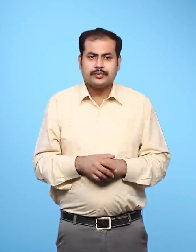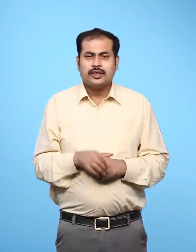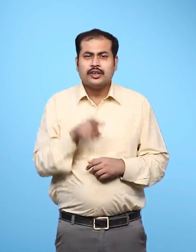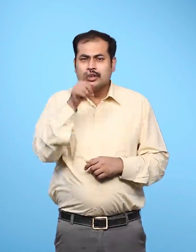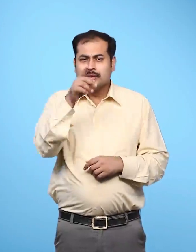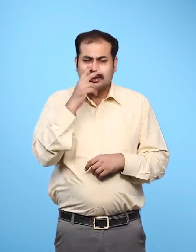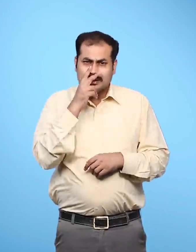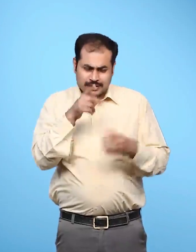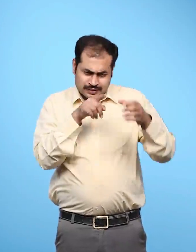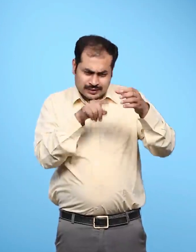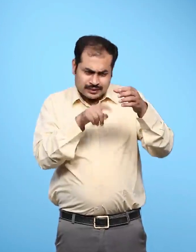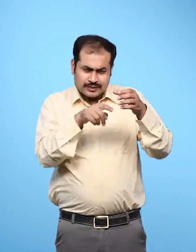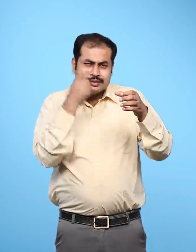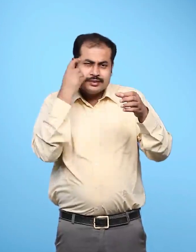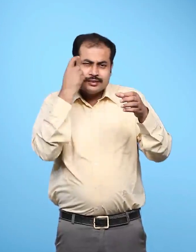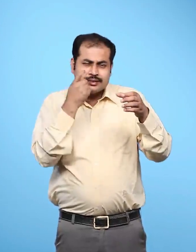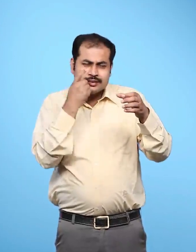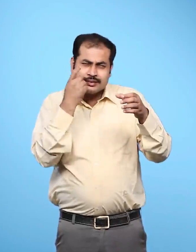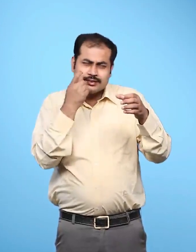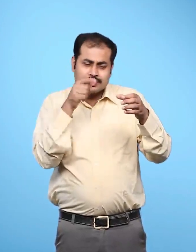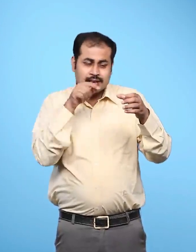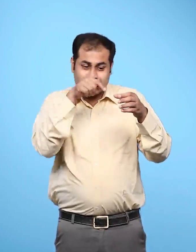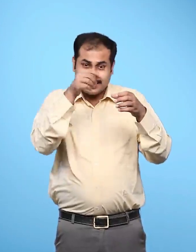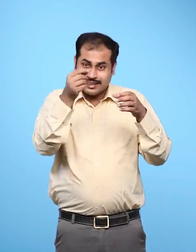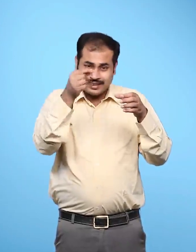Guess how many seeds you will need to put in.